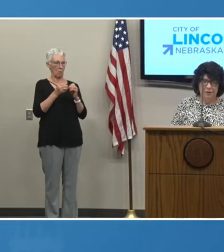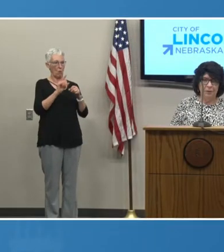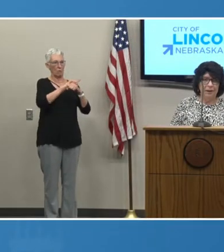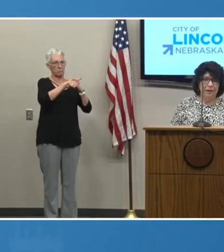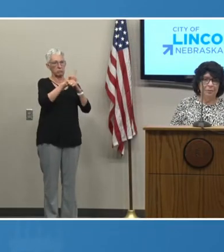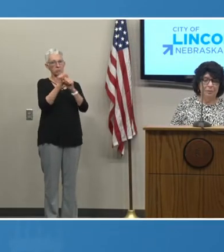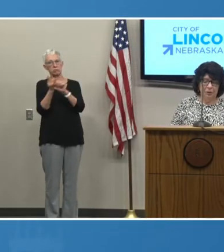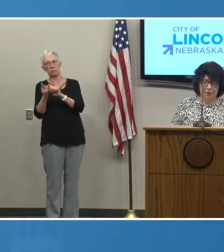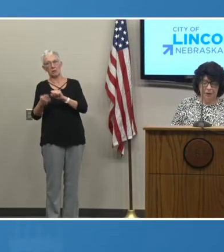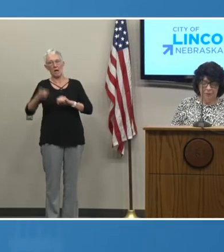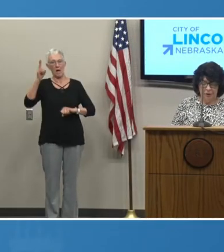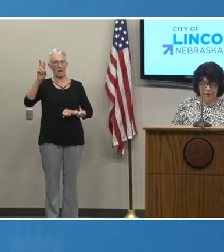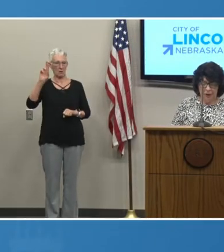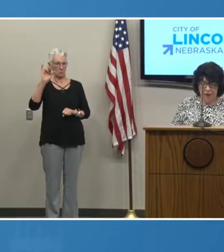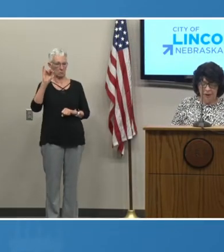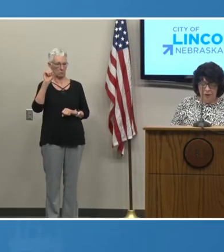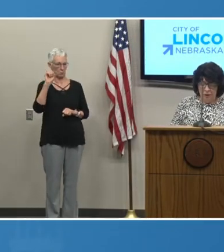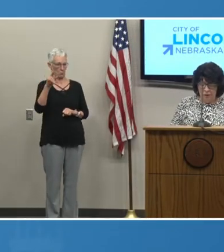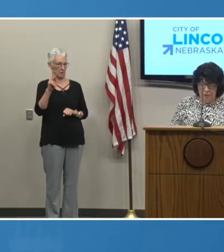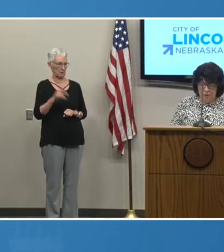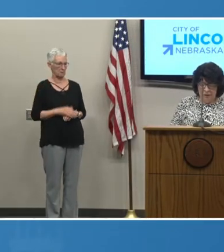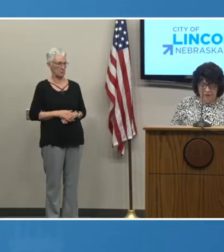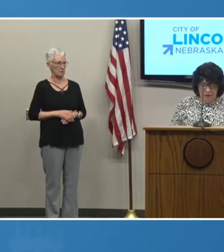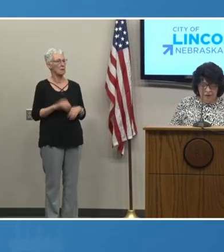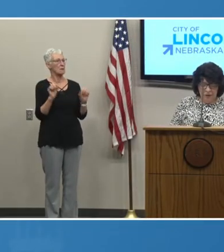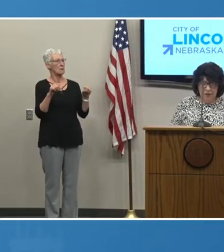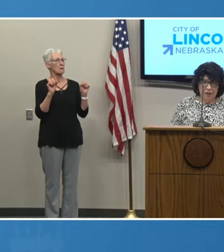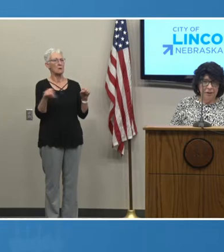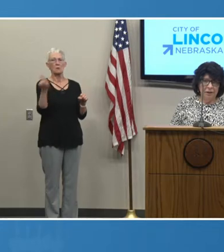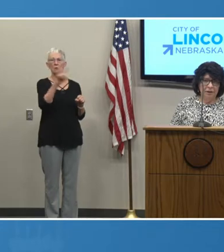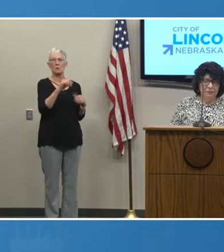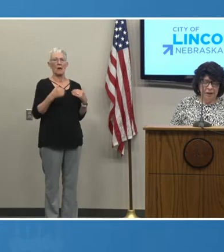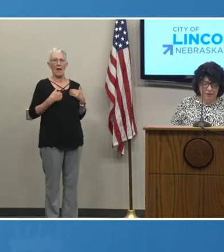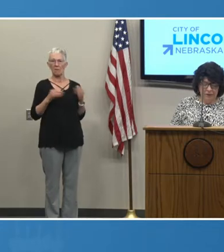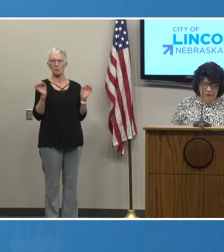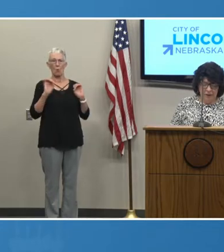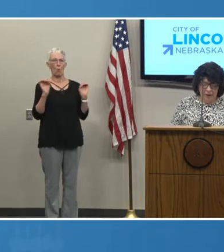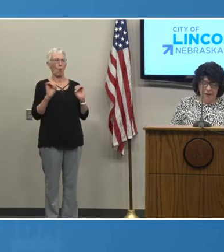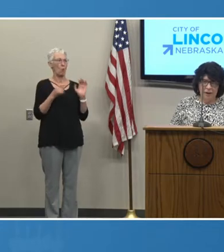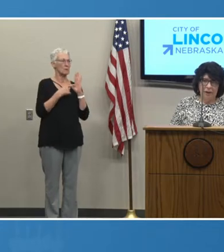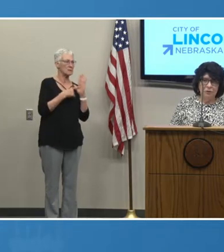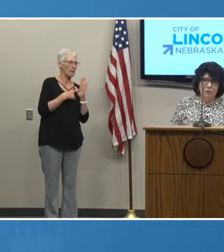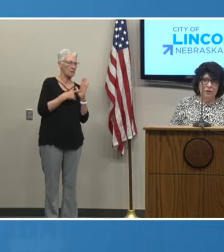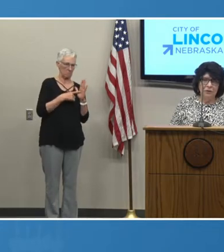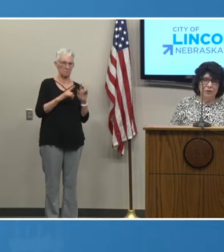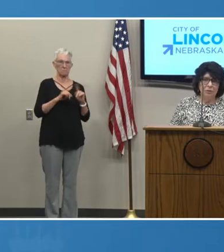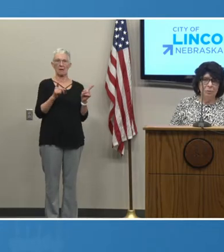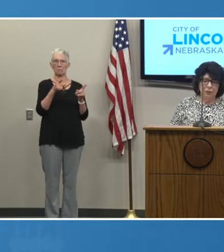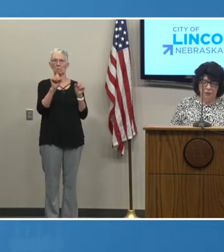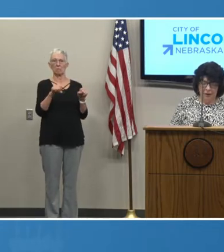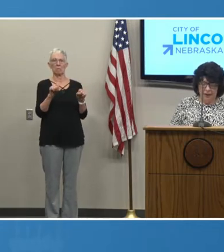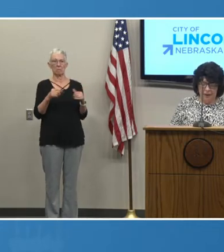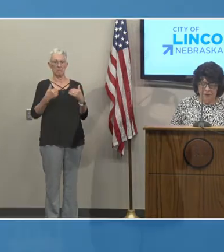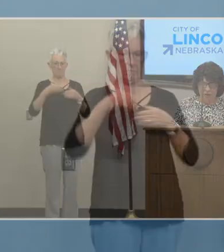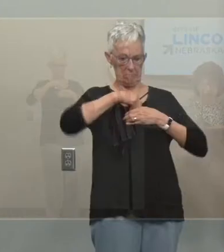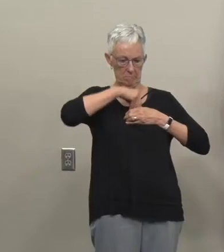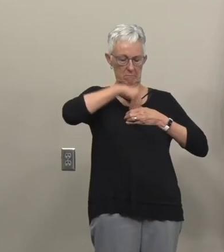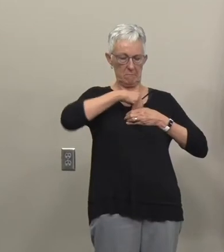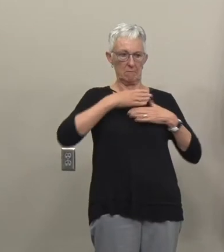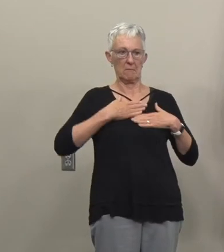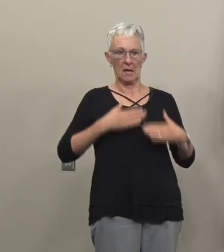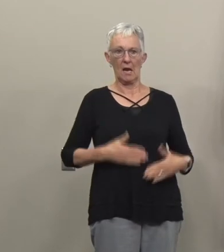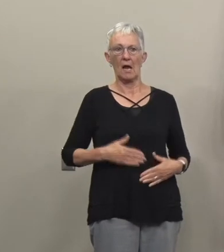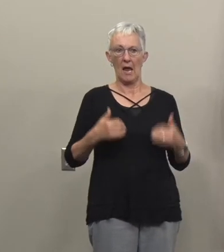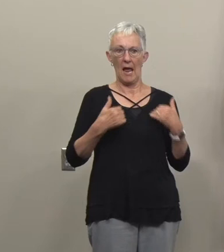those asymptomatic people in the community who doesn't know they are carrying the virus. In other words, your personal